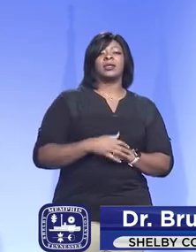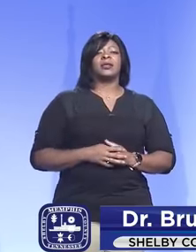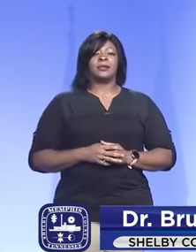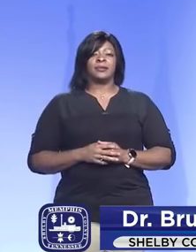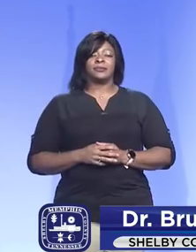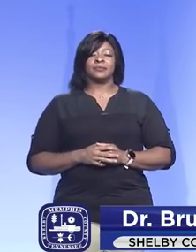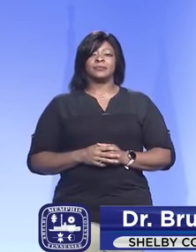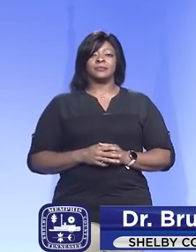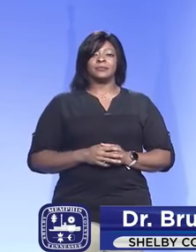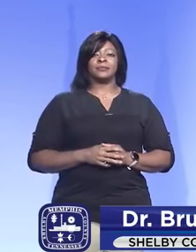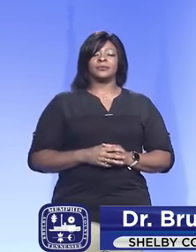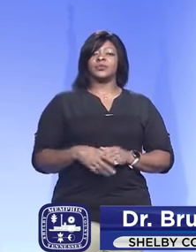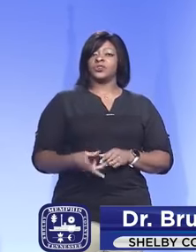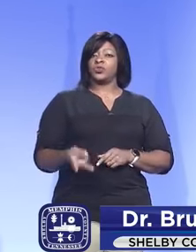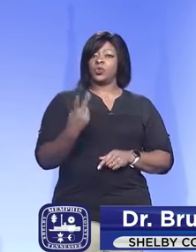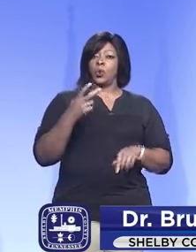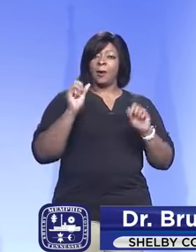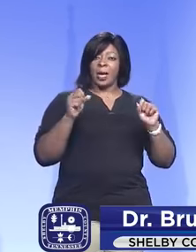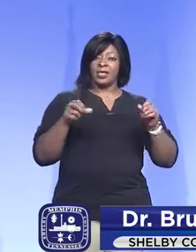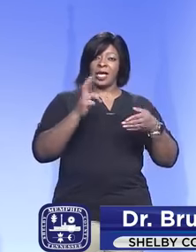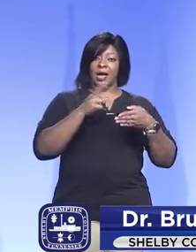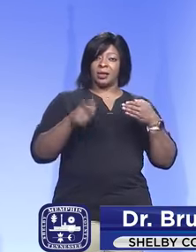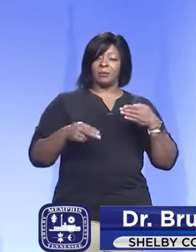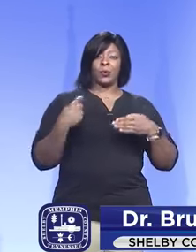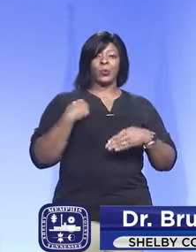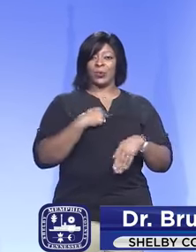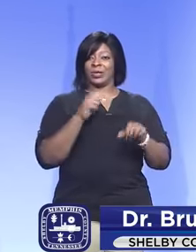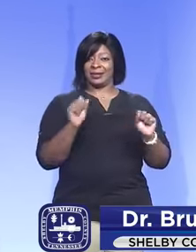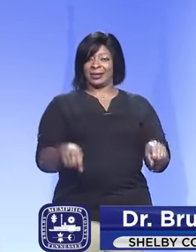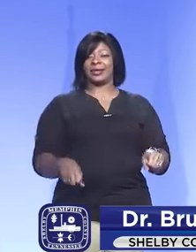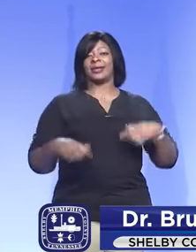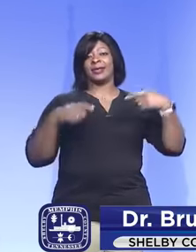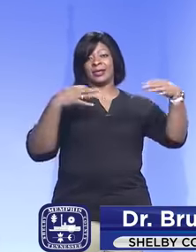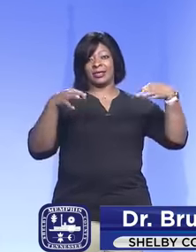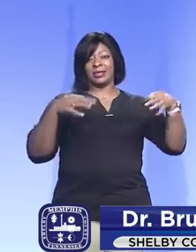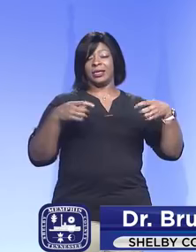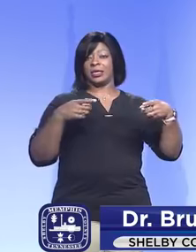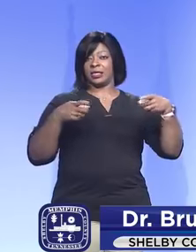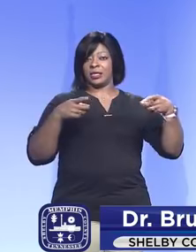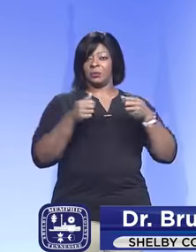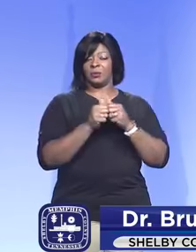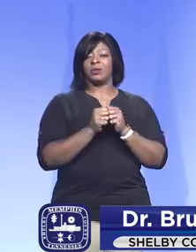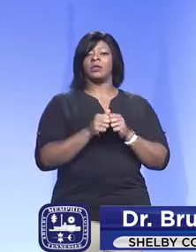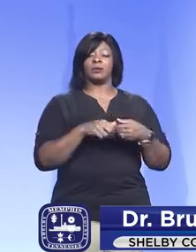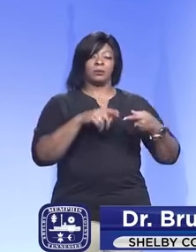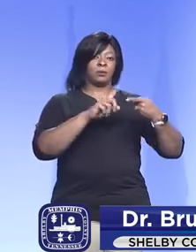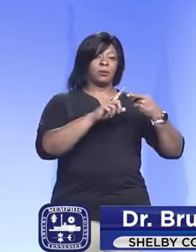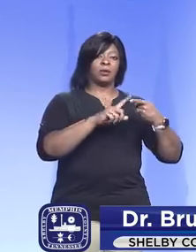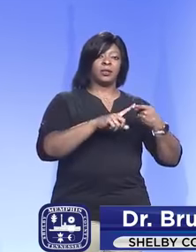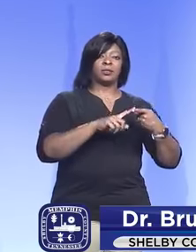There's two potential outcomes that we could be dealing with. One is that